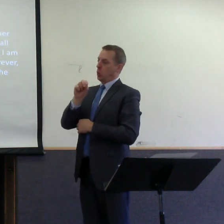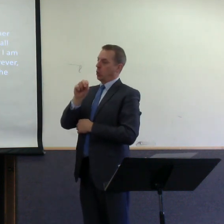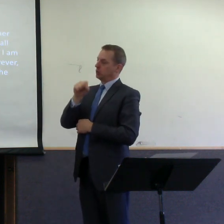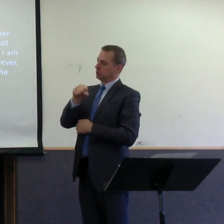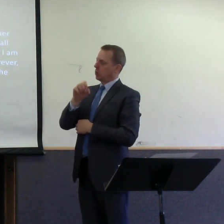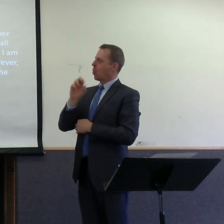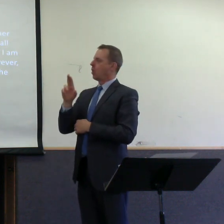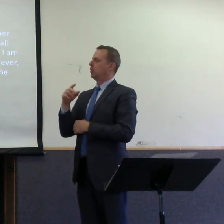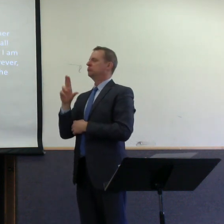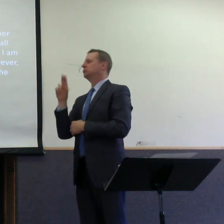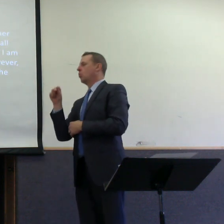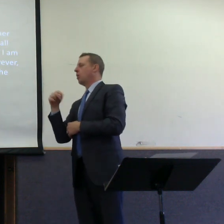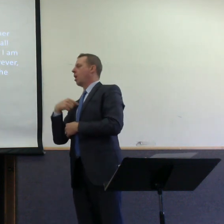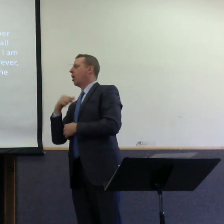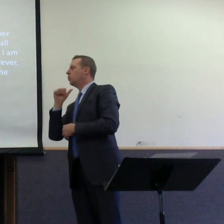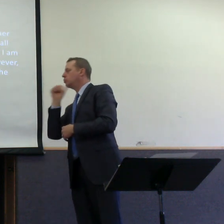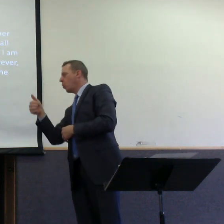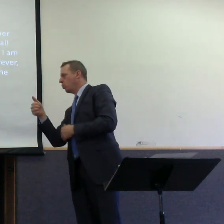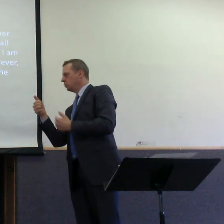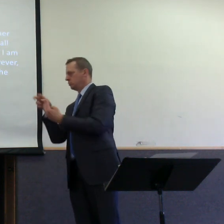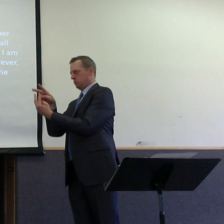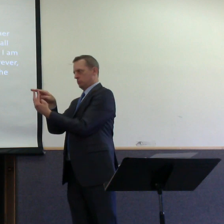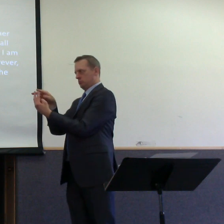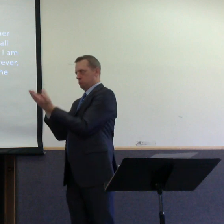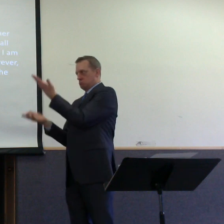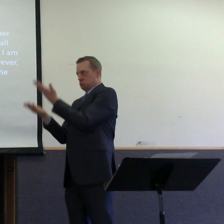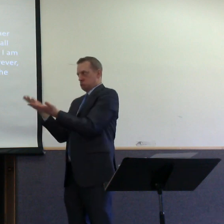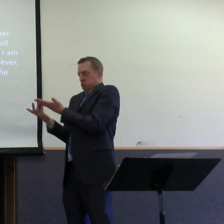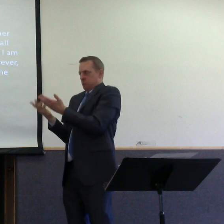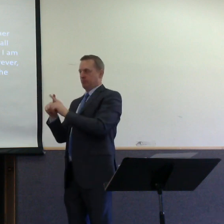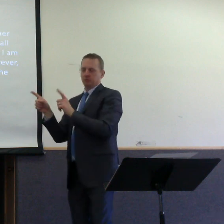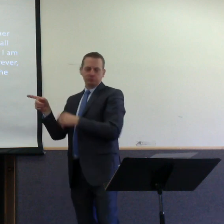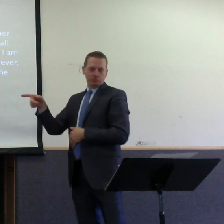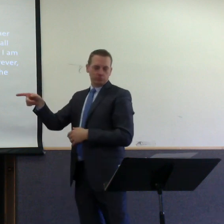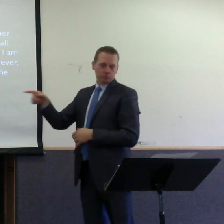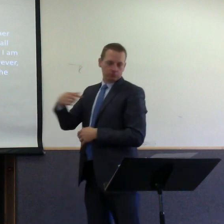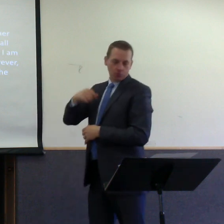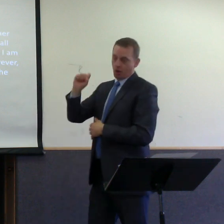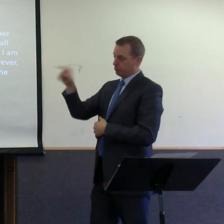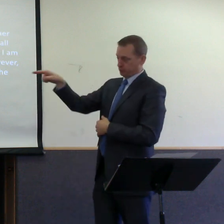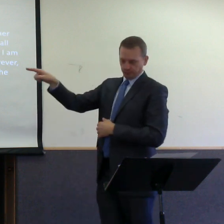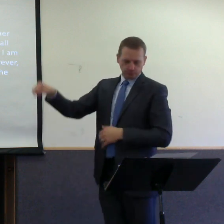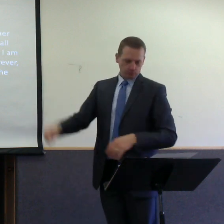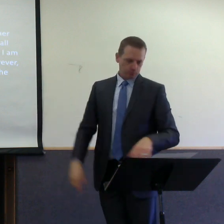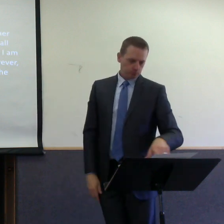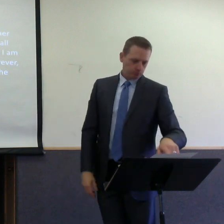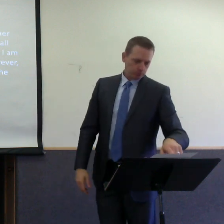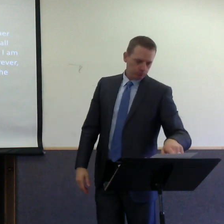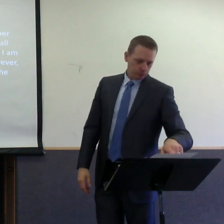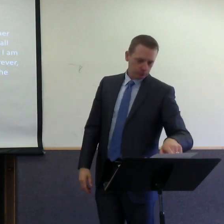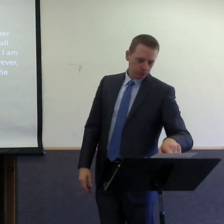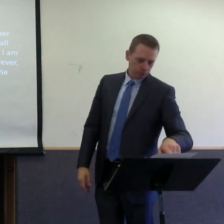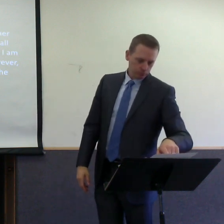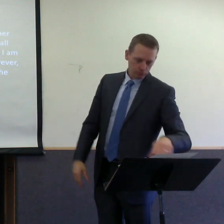You can say, I do or I don't. Those are two responses. So I'm going to ask you.